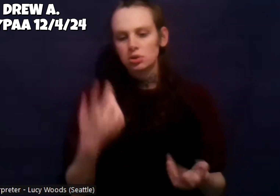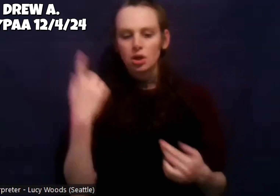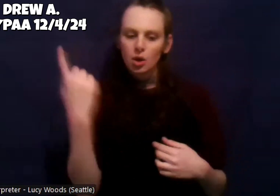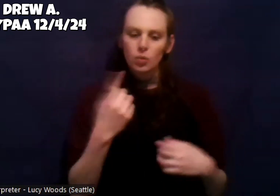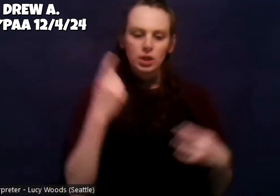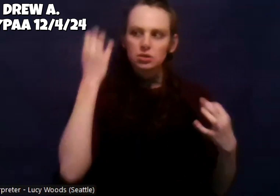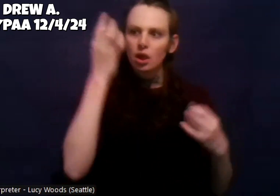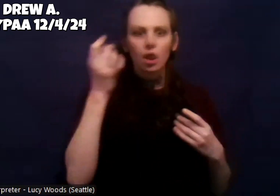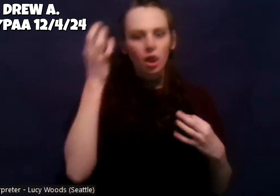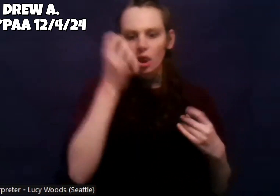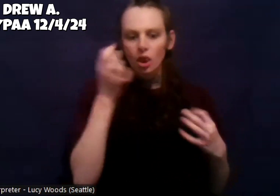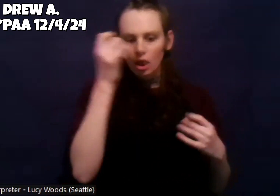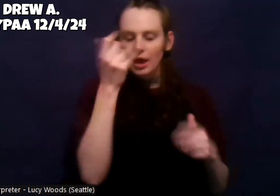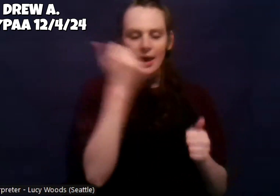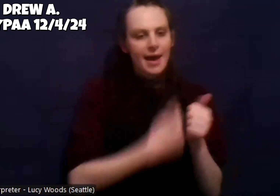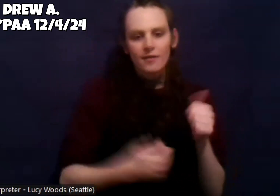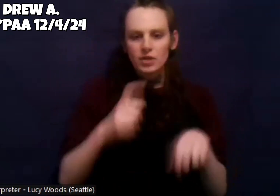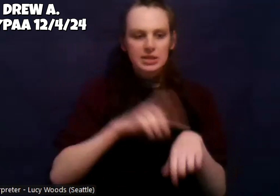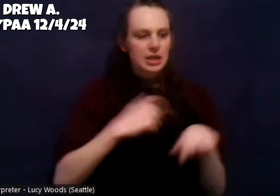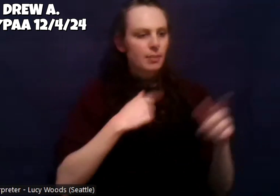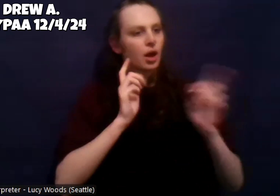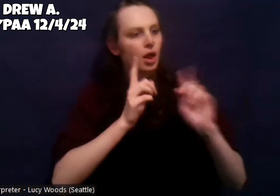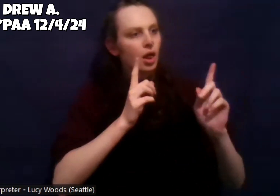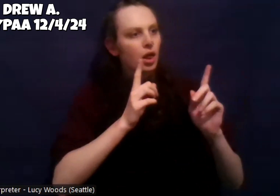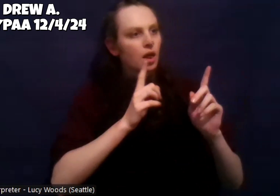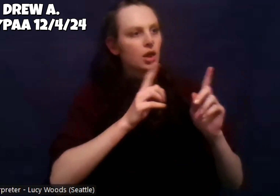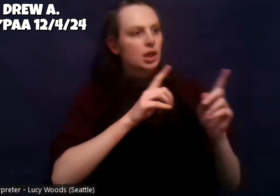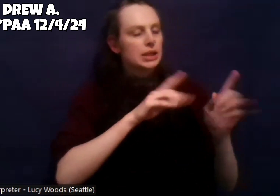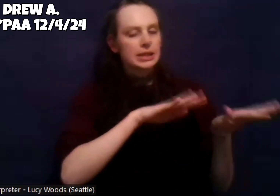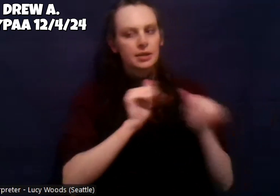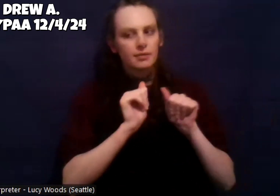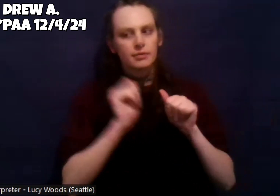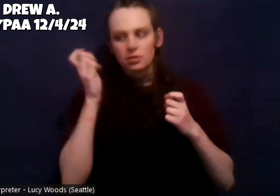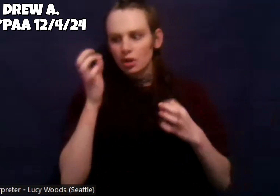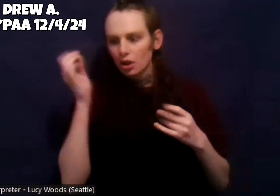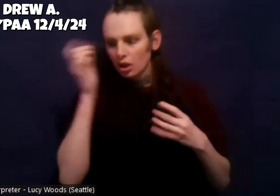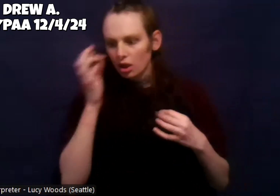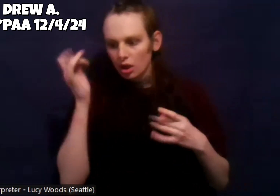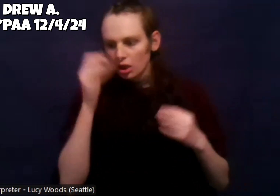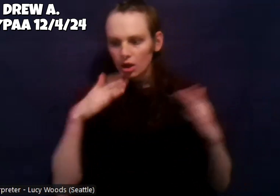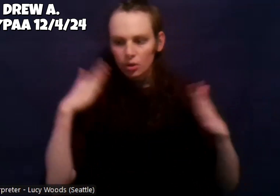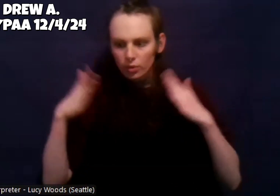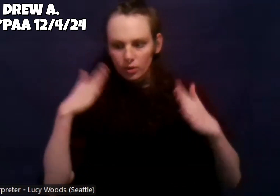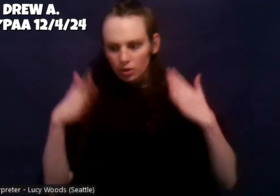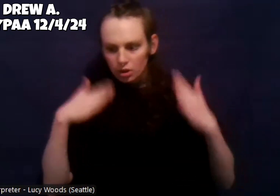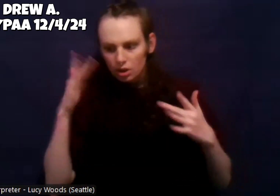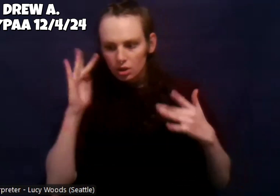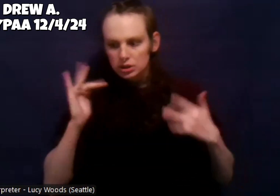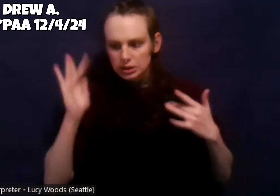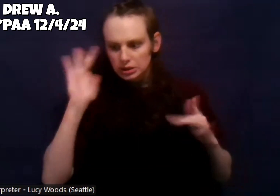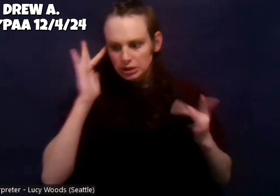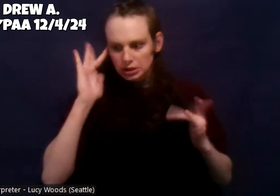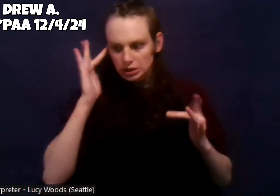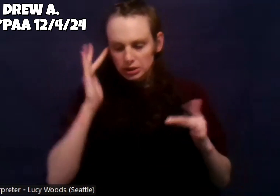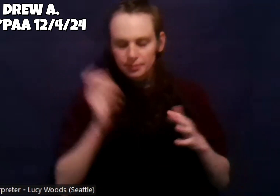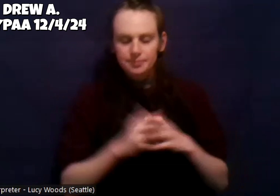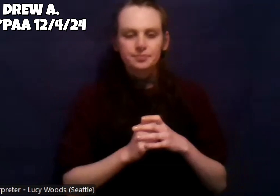like every interaction and um, trying to get people's approval and trying to think of